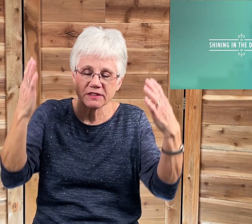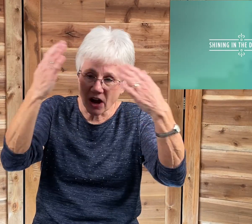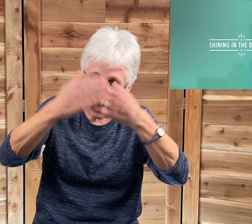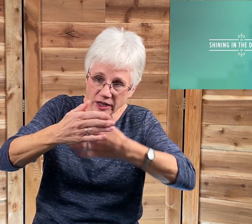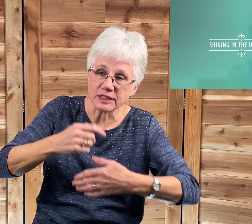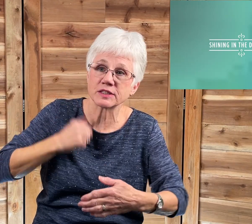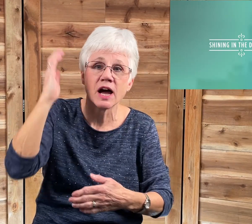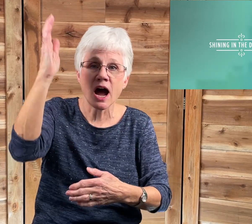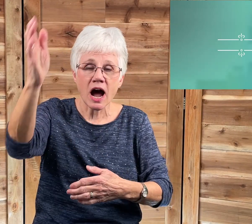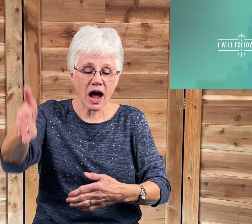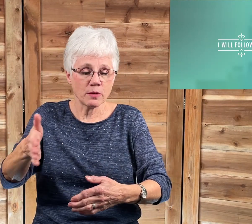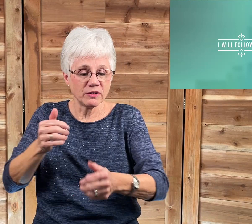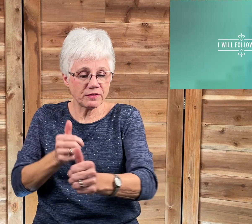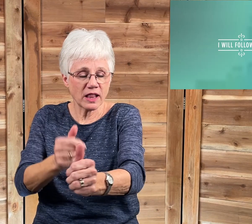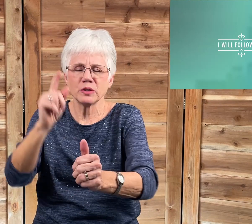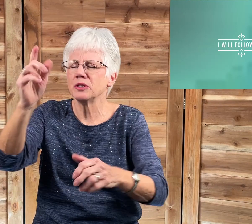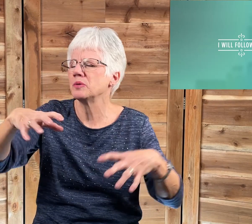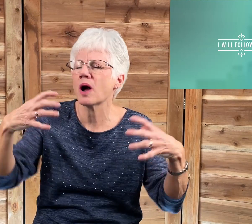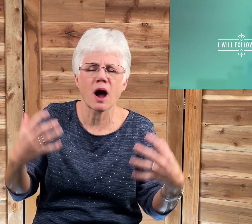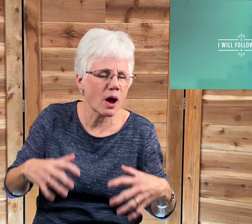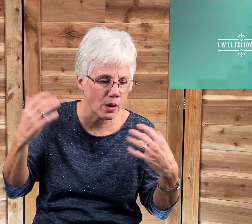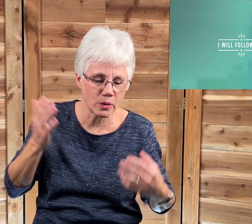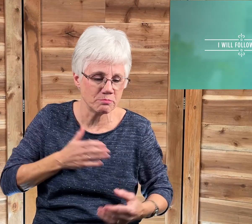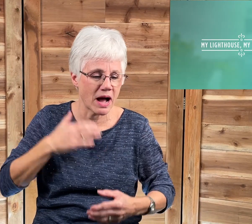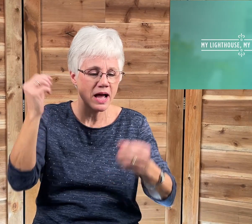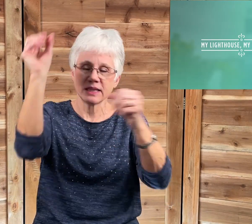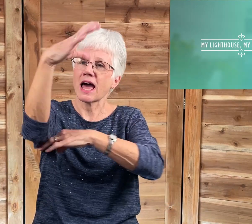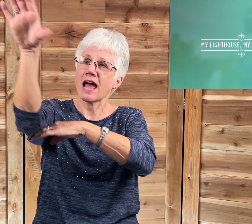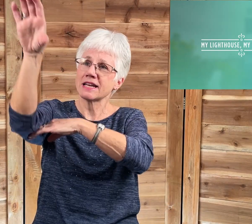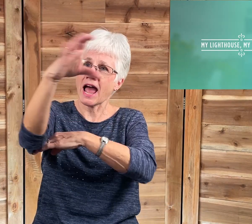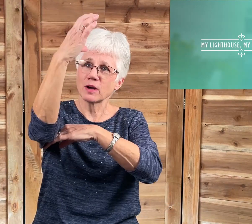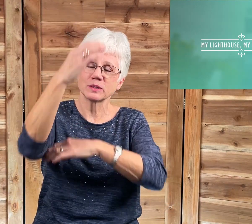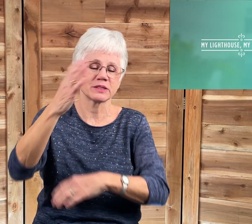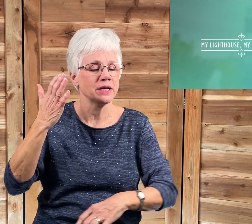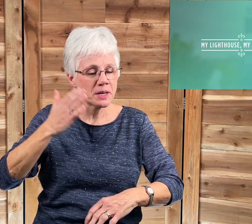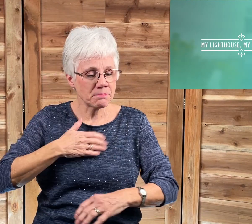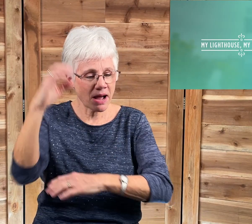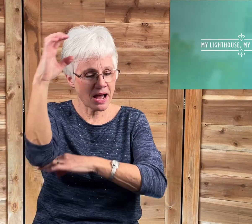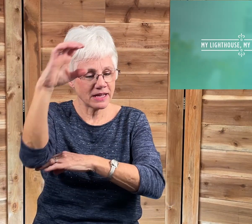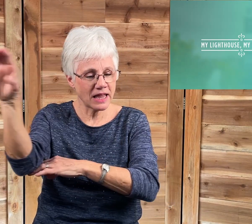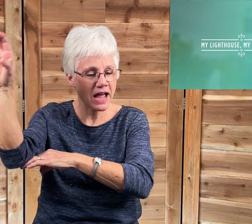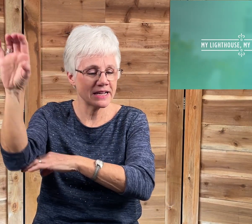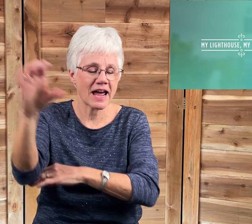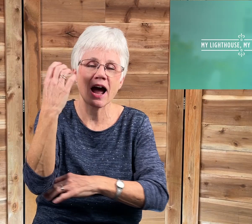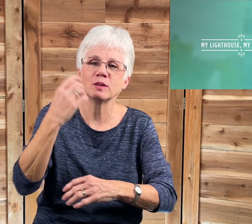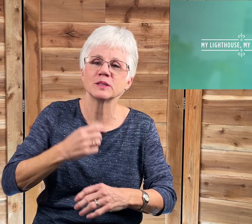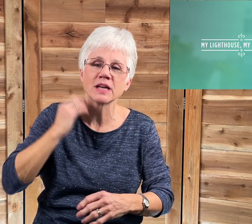shining in the darkness. I will follow you. Oh, my lighthouse,